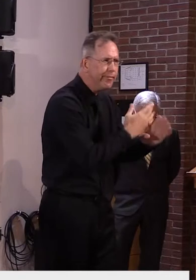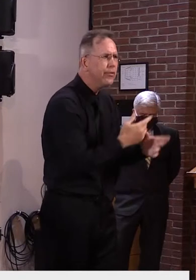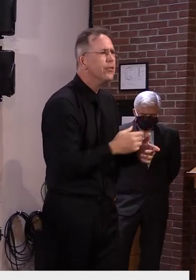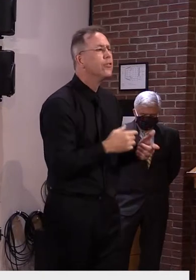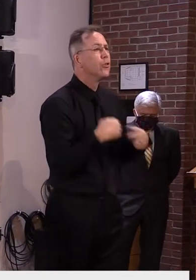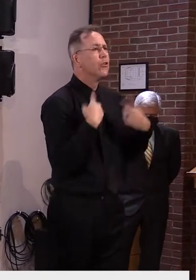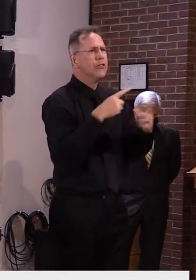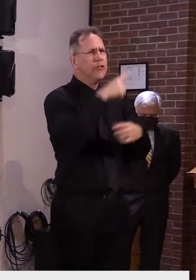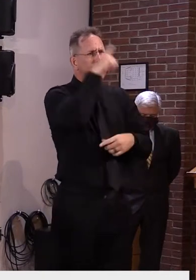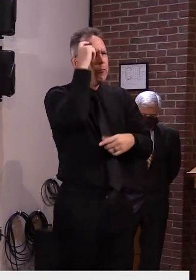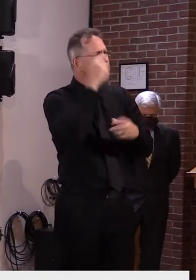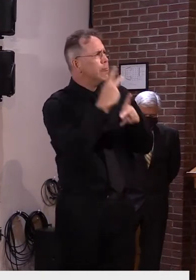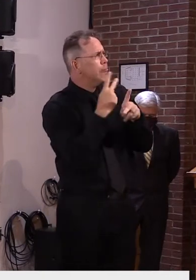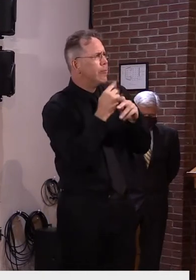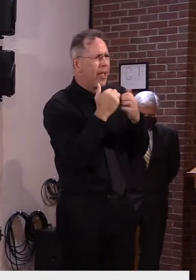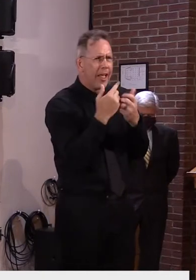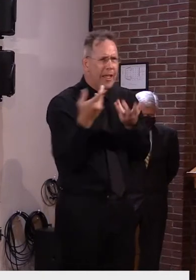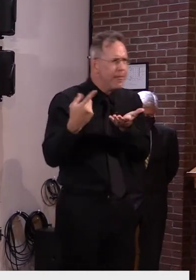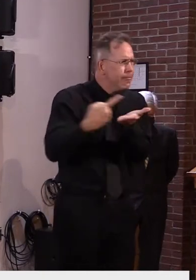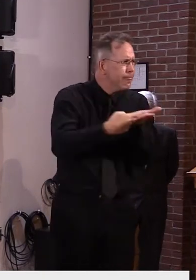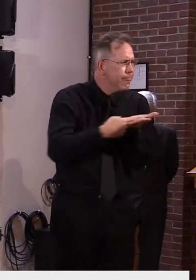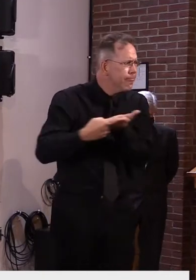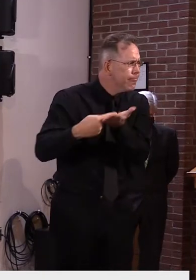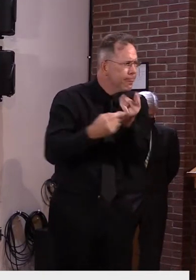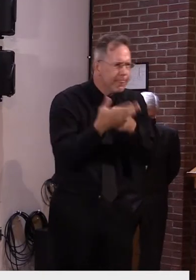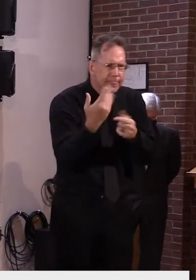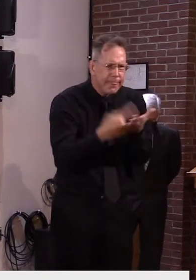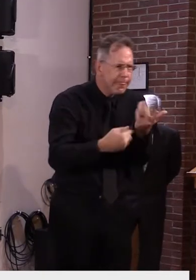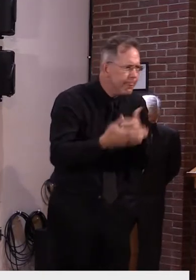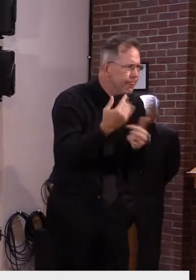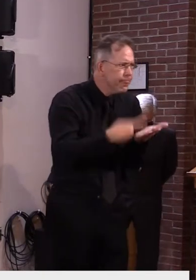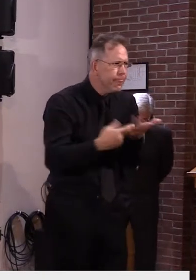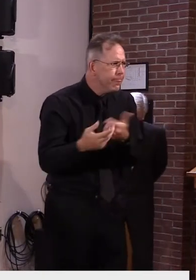schools. The planning work over the summer to reopen